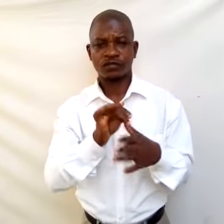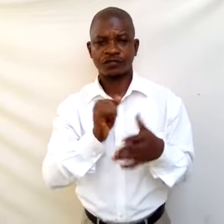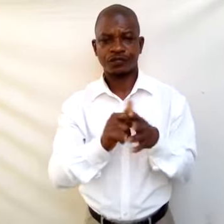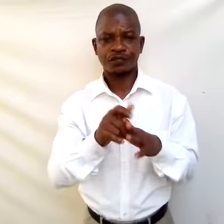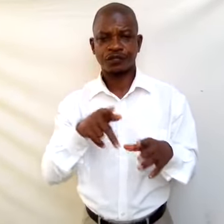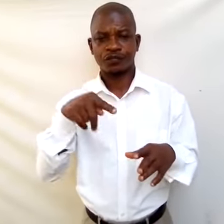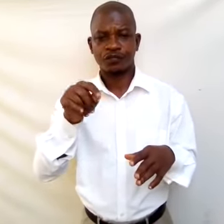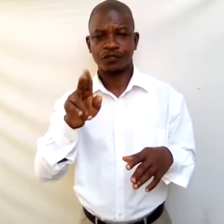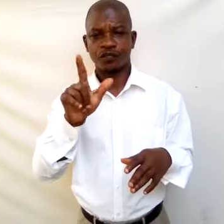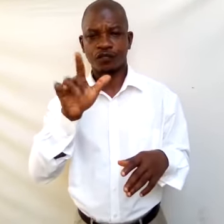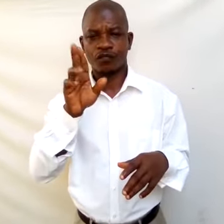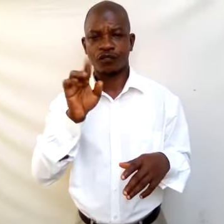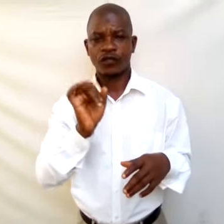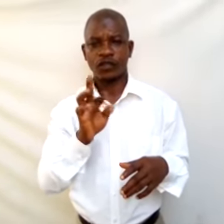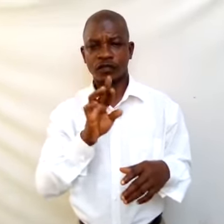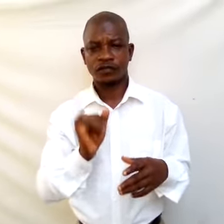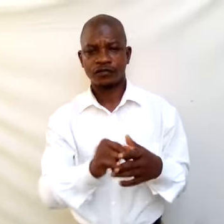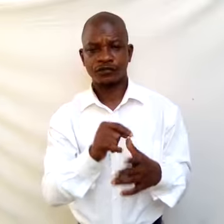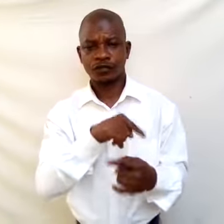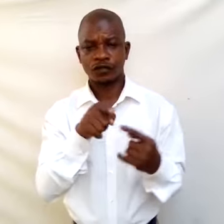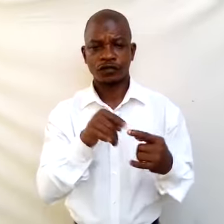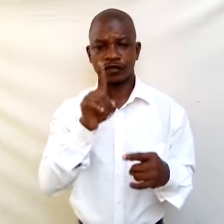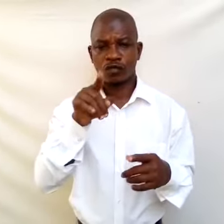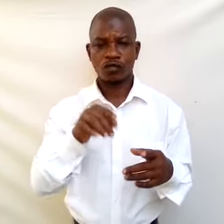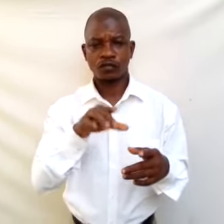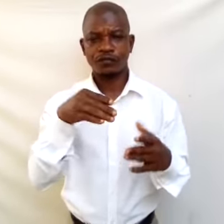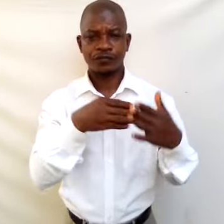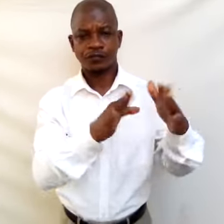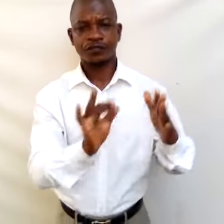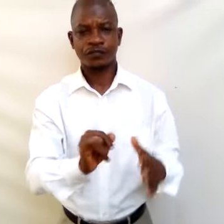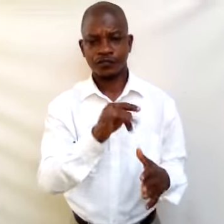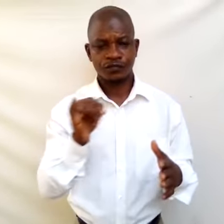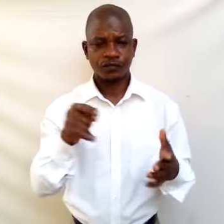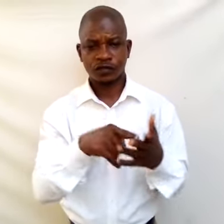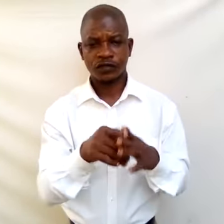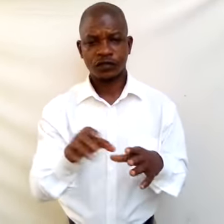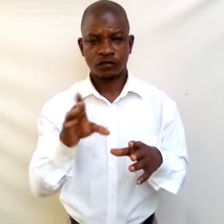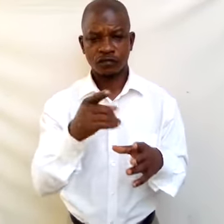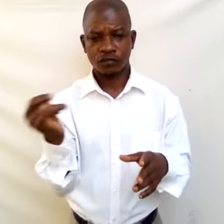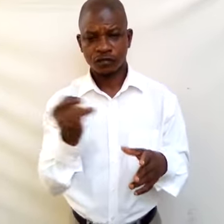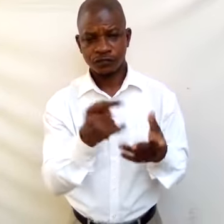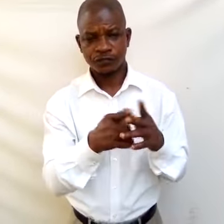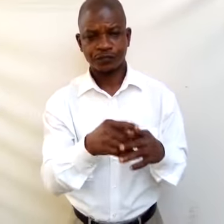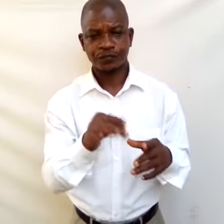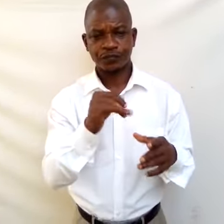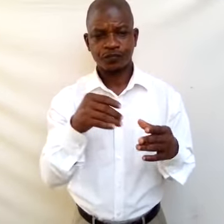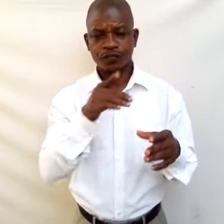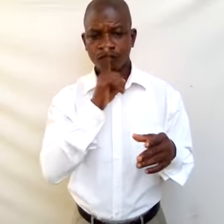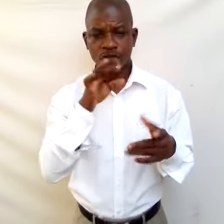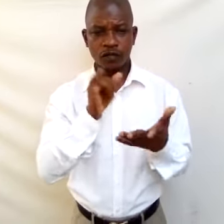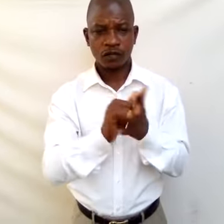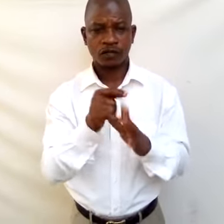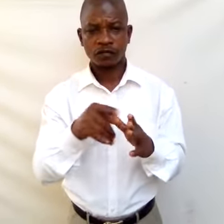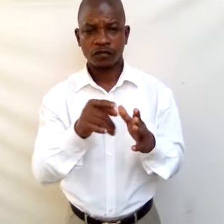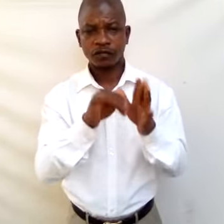plural form when only one guideline is drawn from the diagram. Ensure you indicate on your